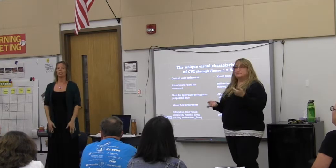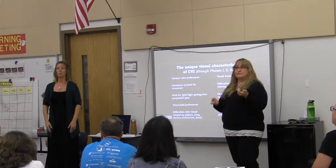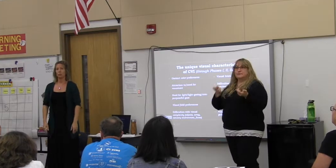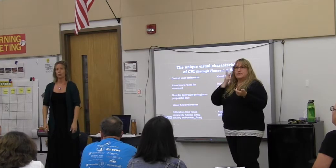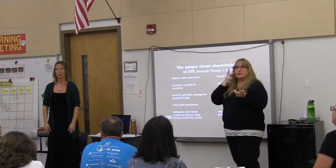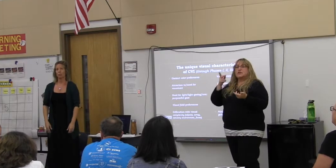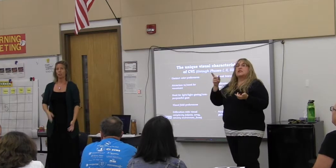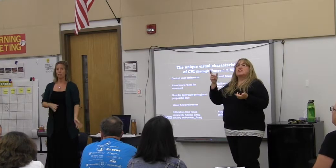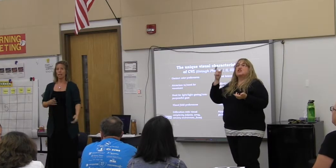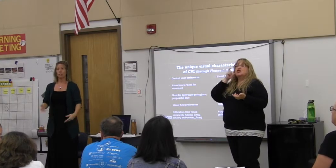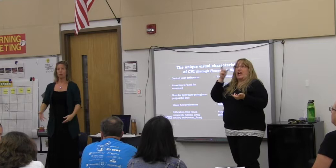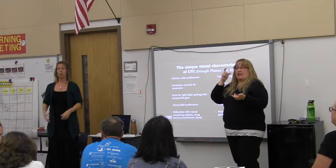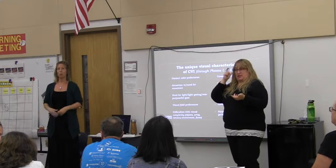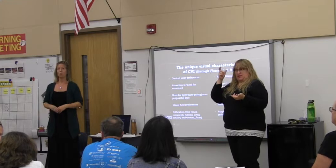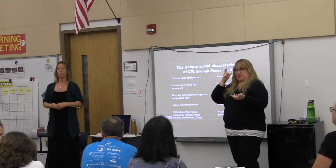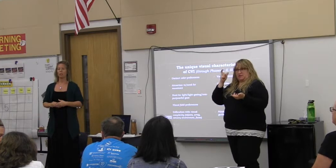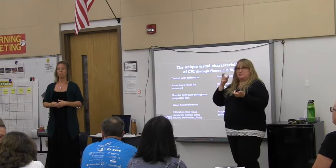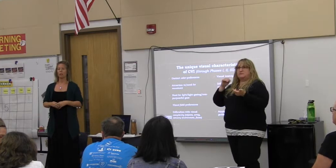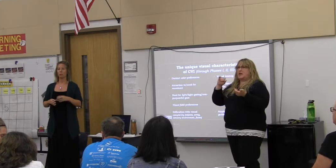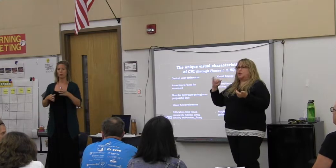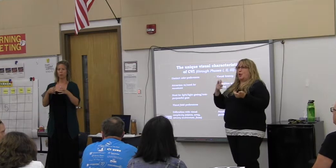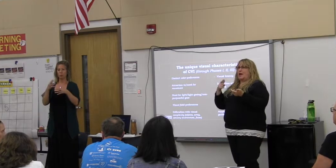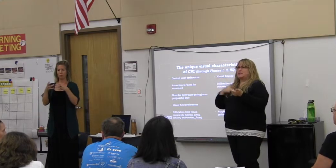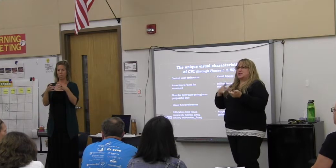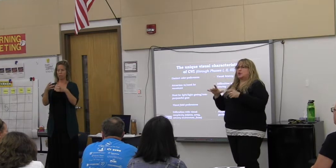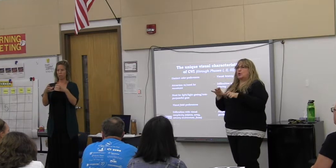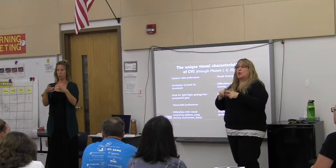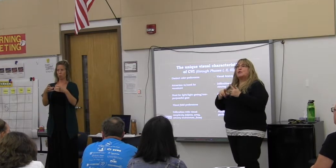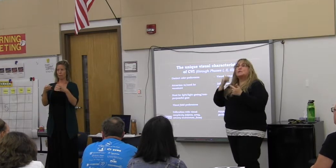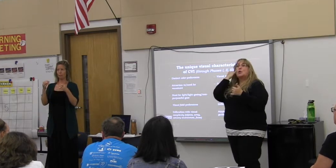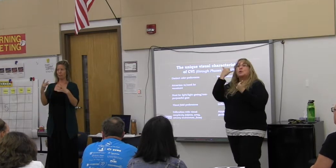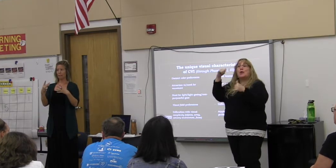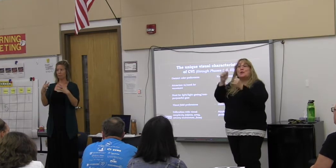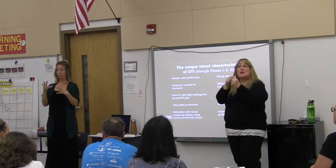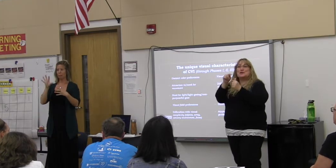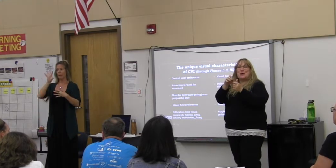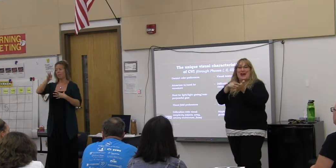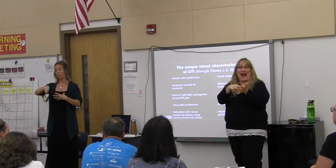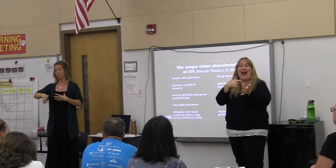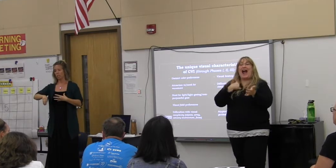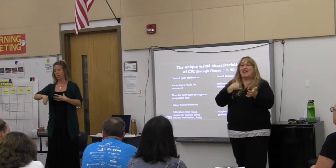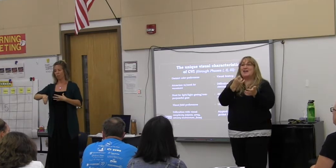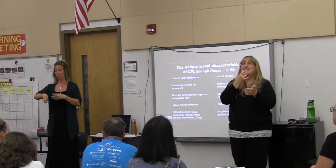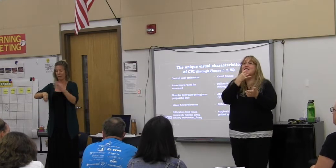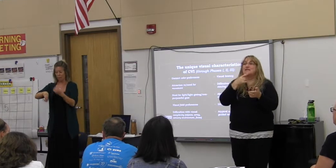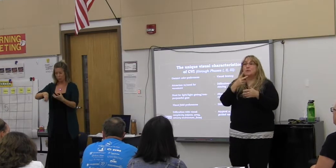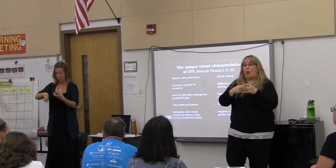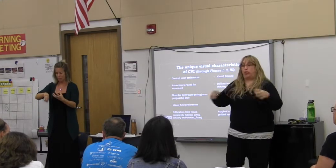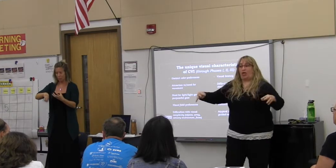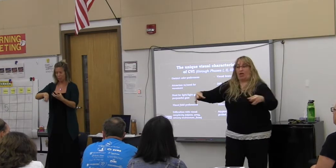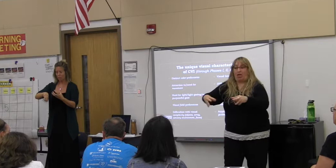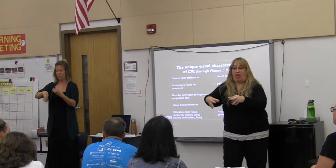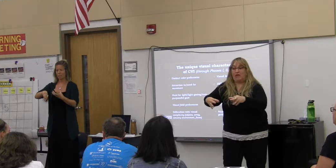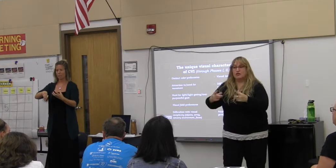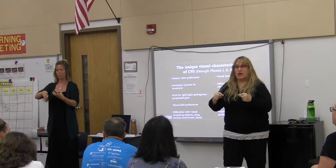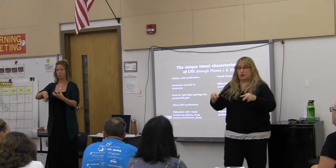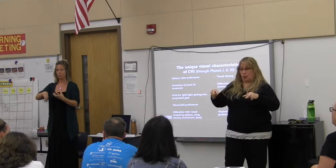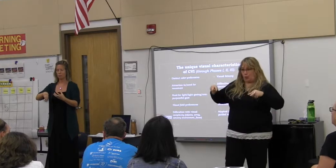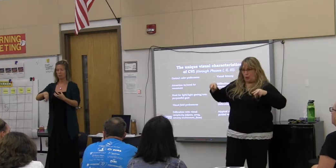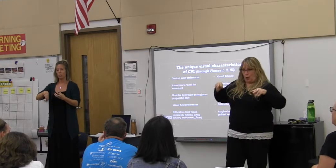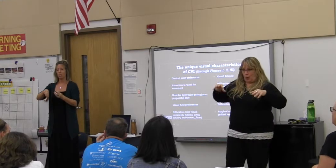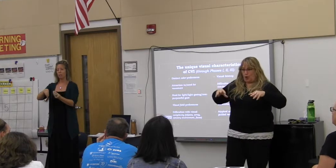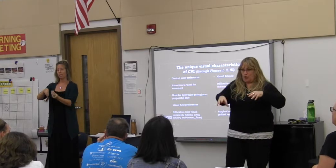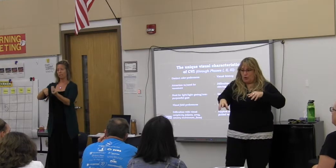you'll see Jaden will do this. Jaden and Johan will do this sometimes, where if they're playing with a toy that lights up and they're reaching out for it and they're trying to watch it at the